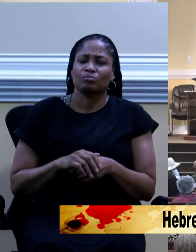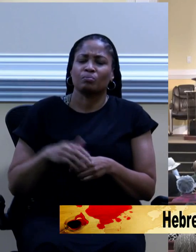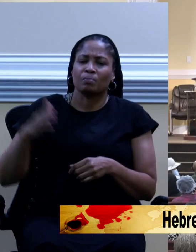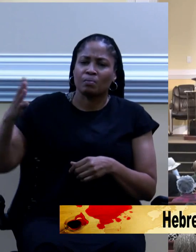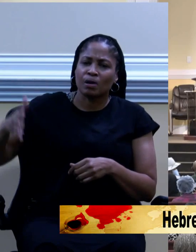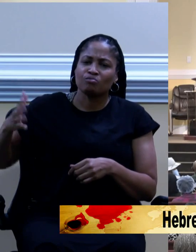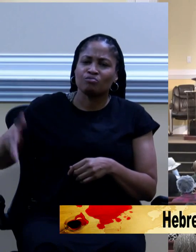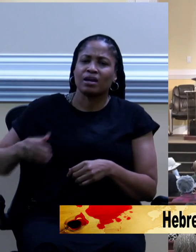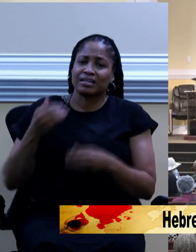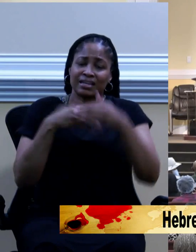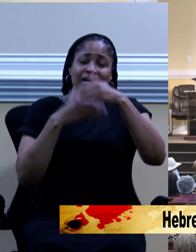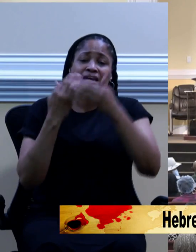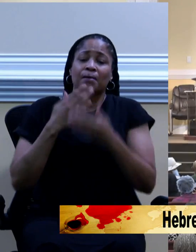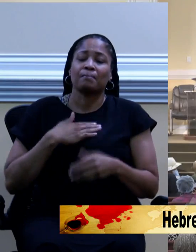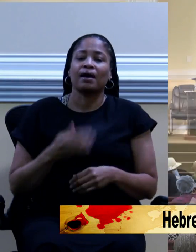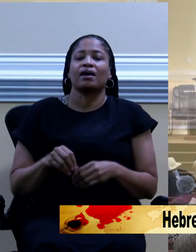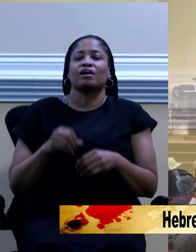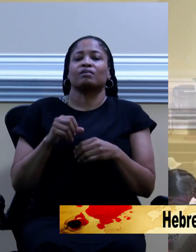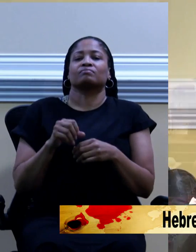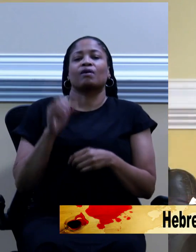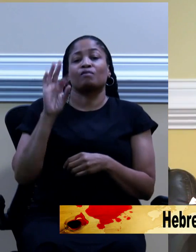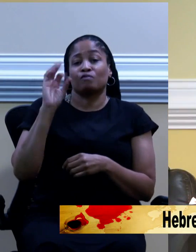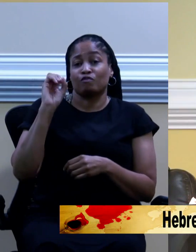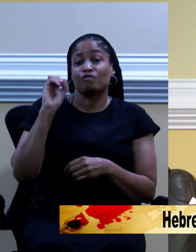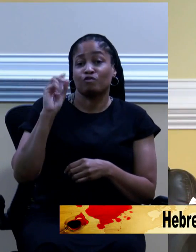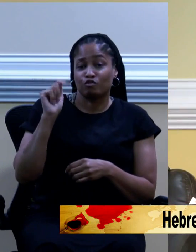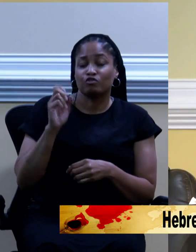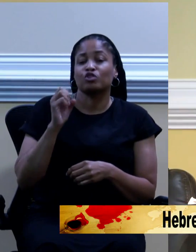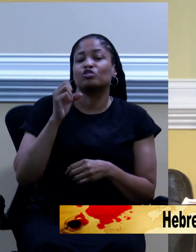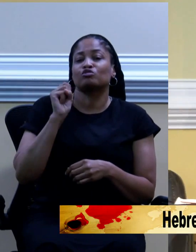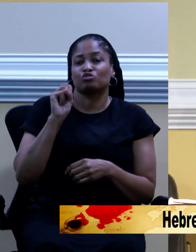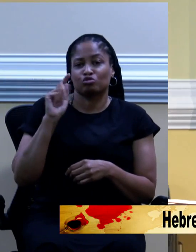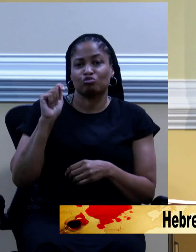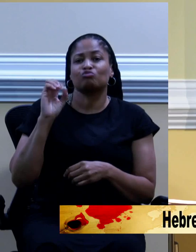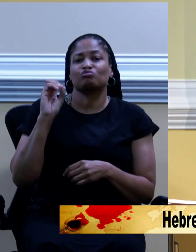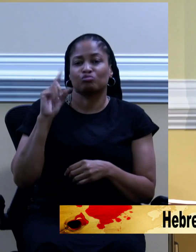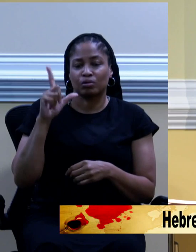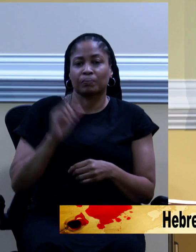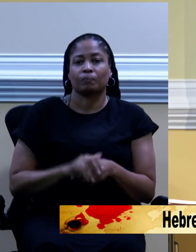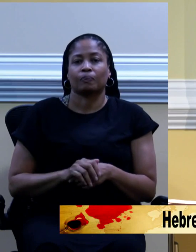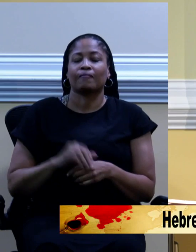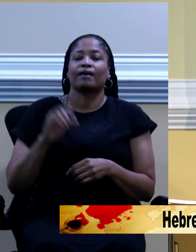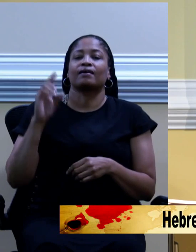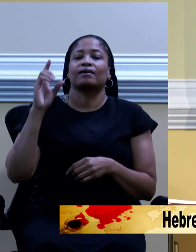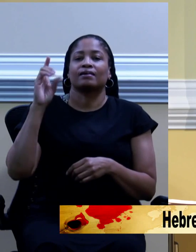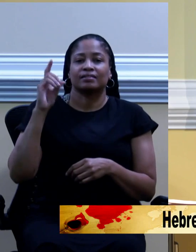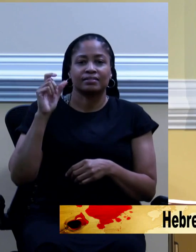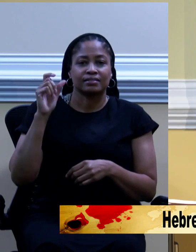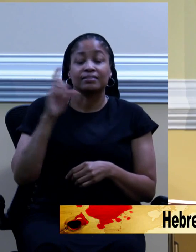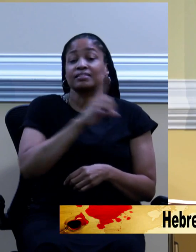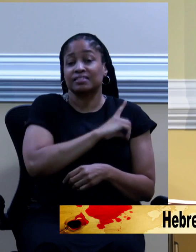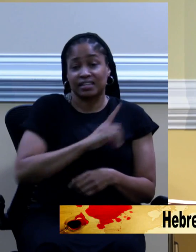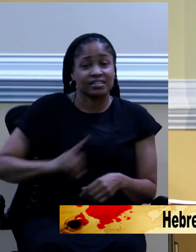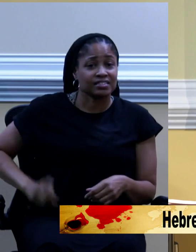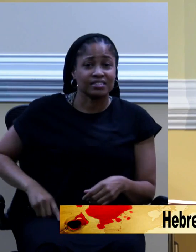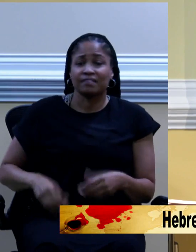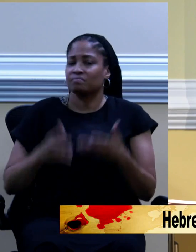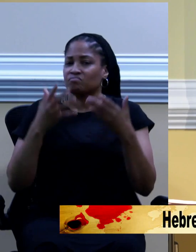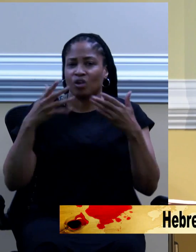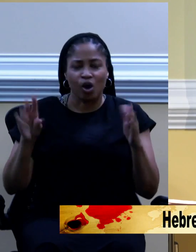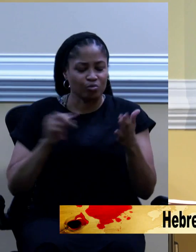Teach. So David had already written it. That's why David said, the Spirit of God spoke by me.